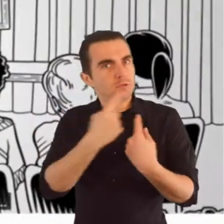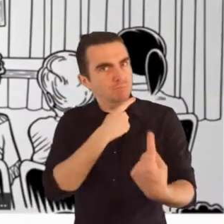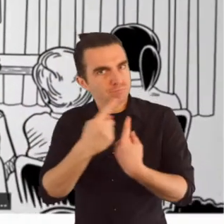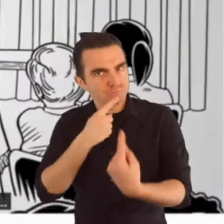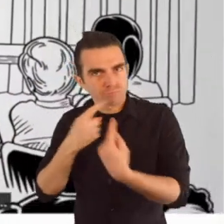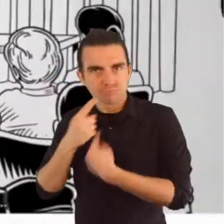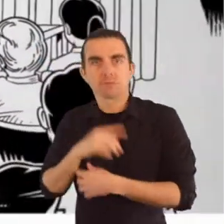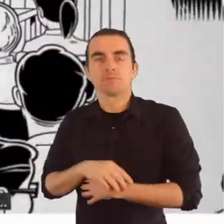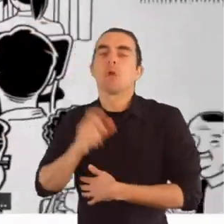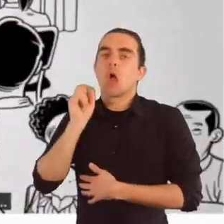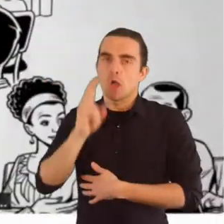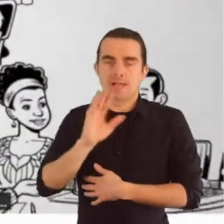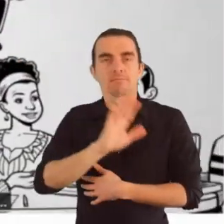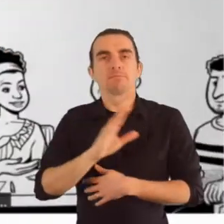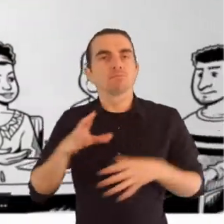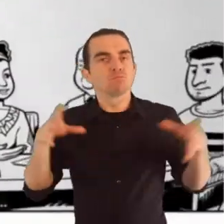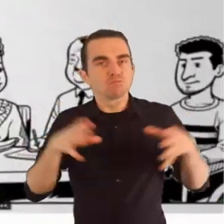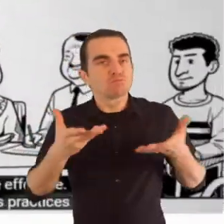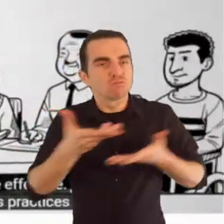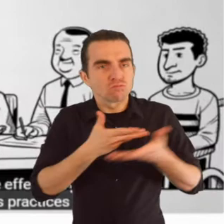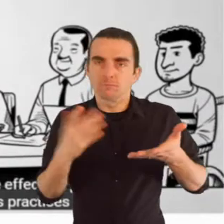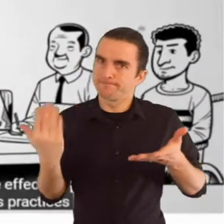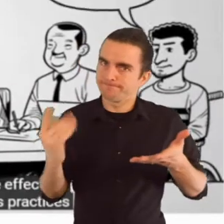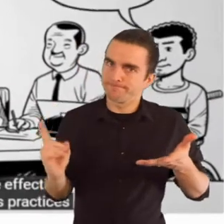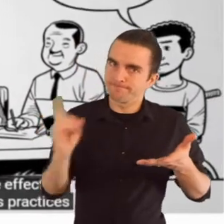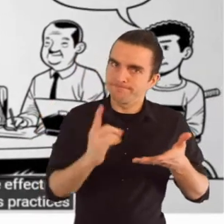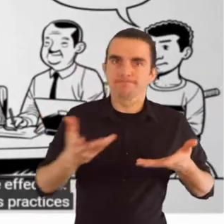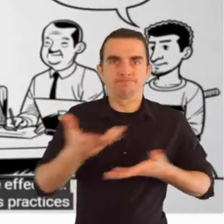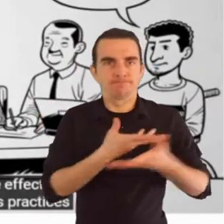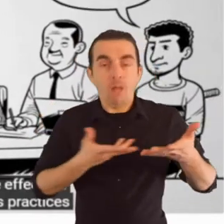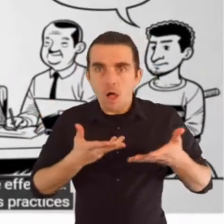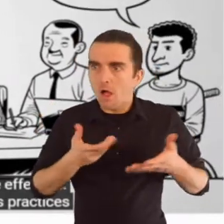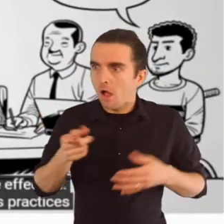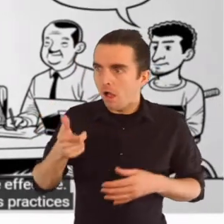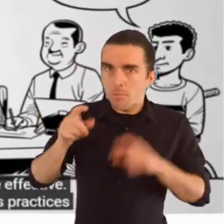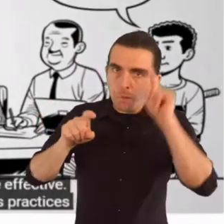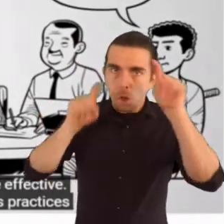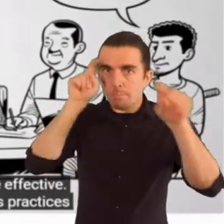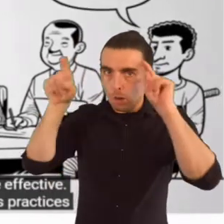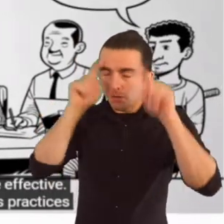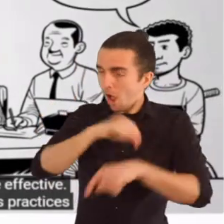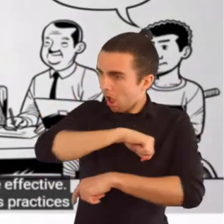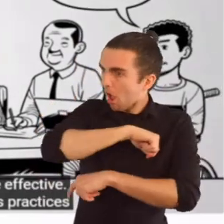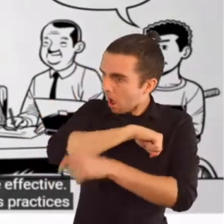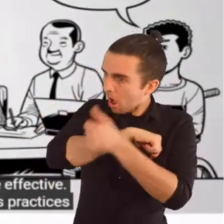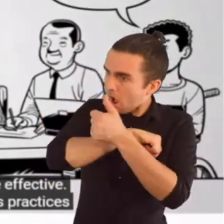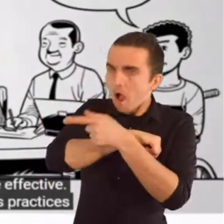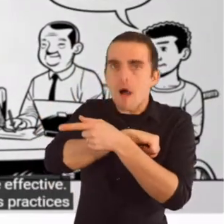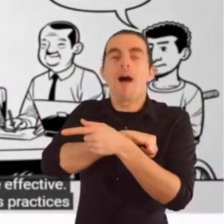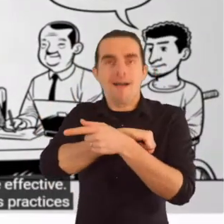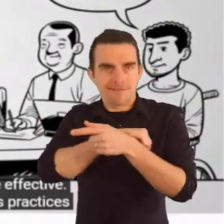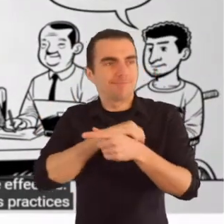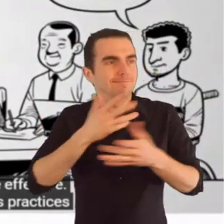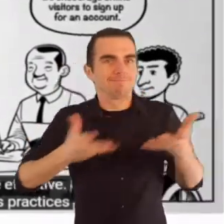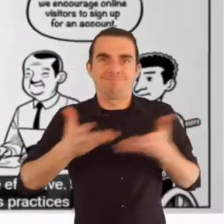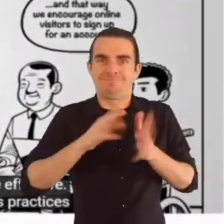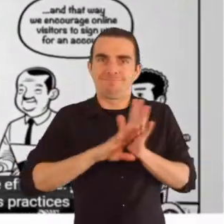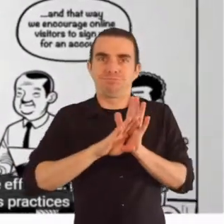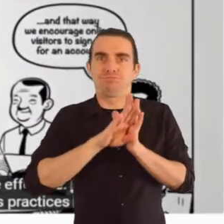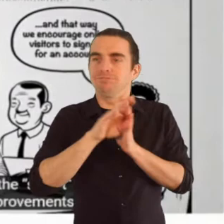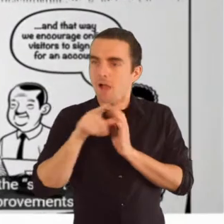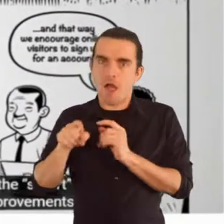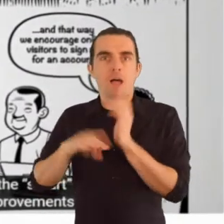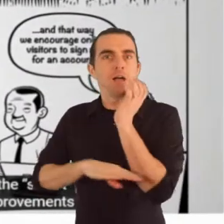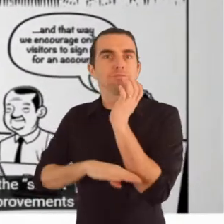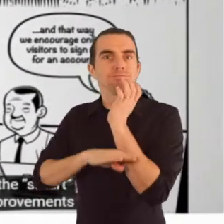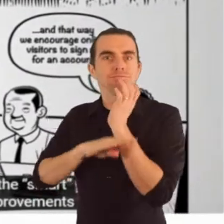by including Amir in the discussions, teamwork became much more effective. So ultimately, improving business